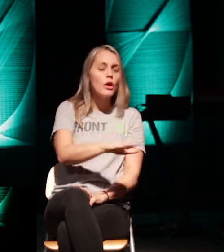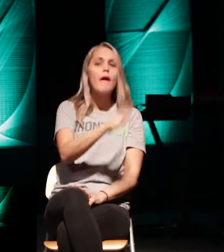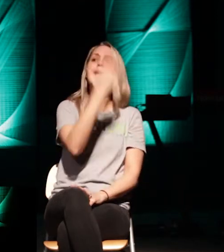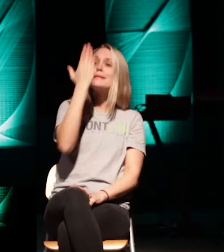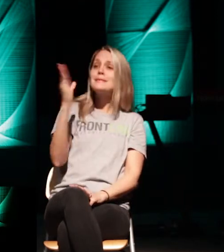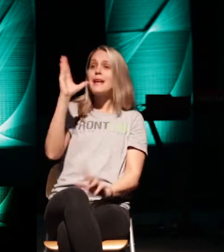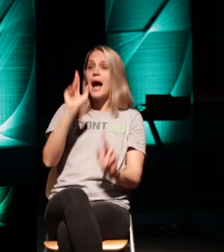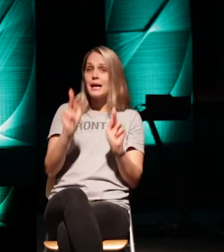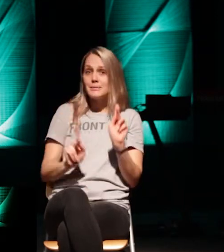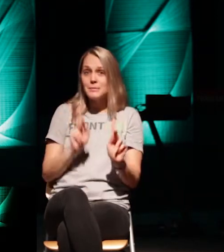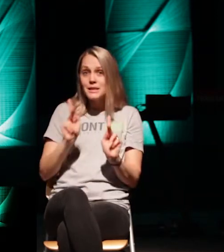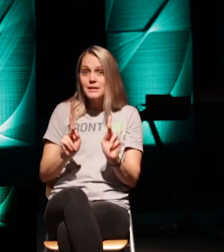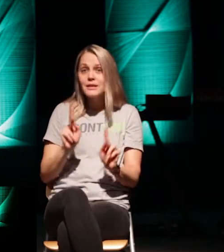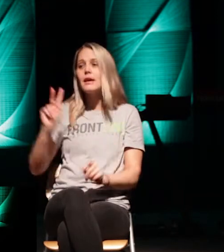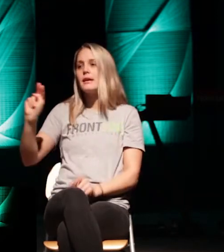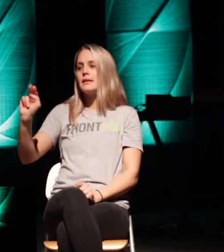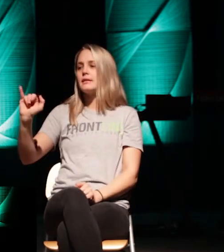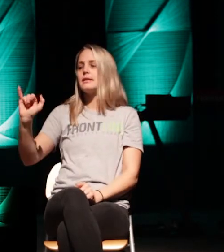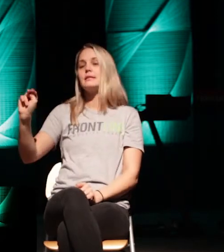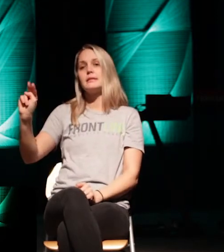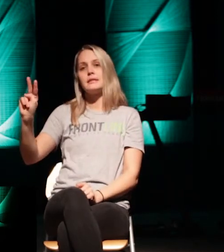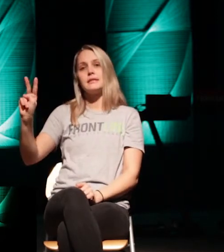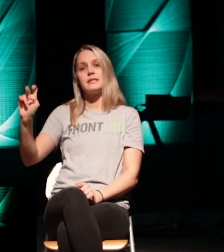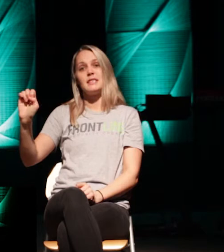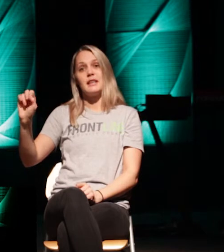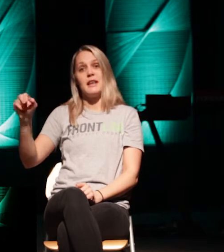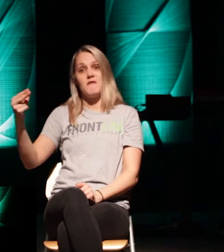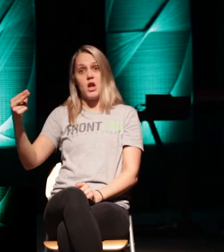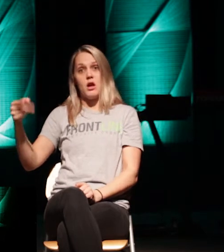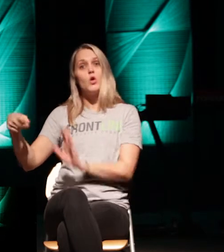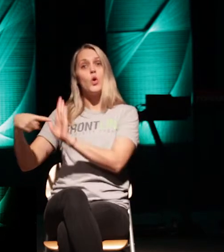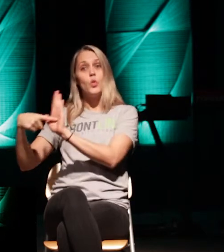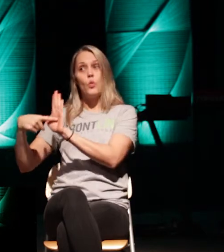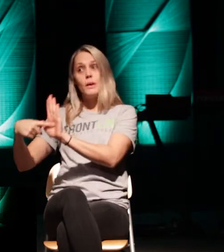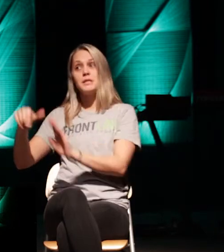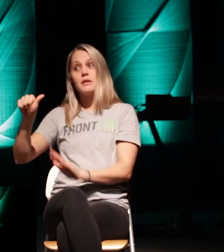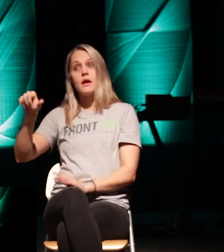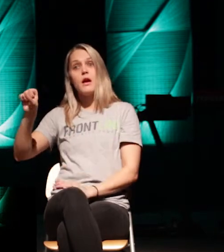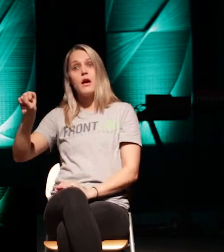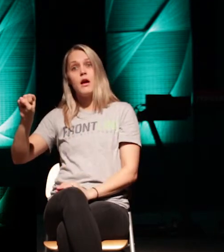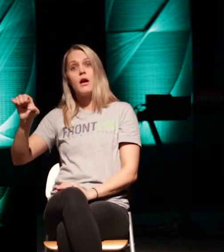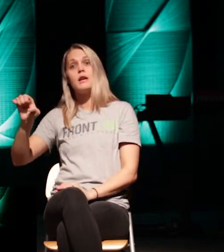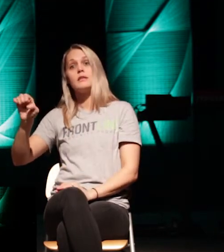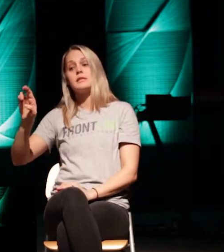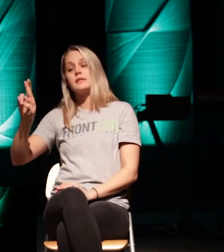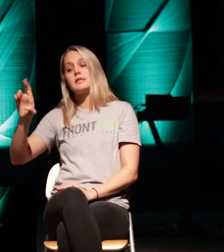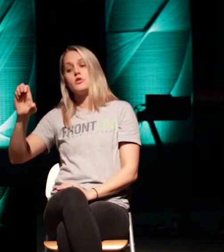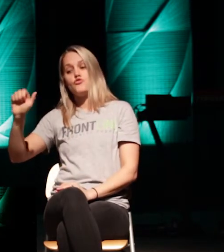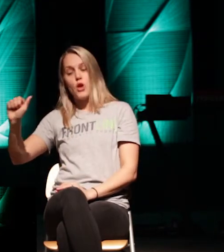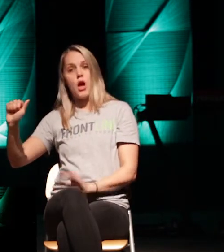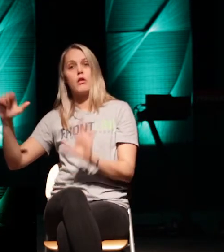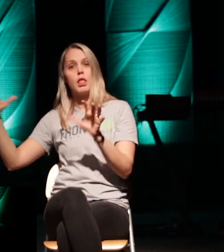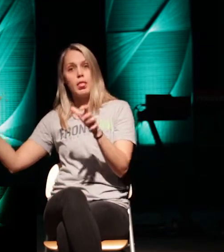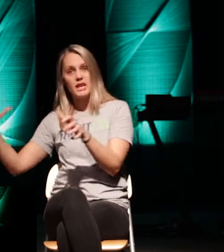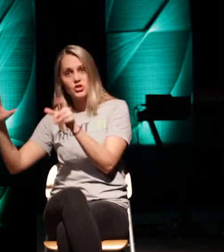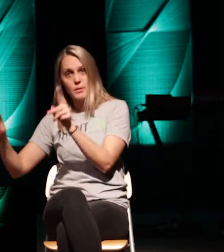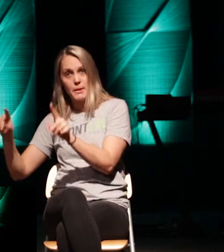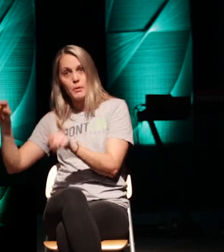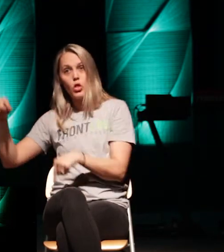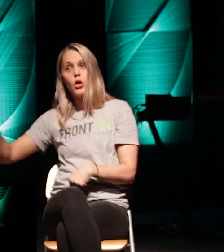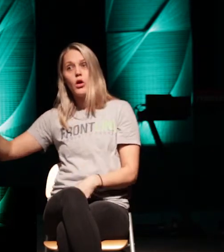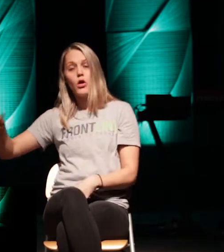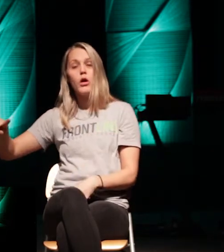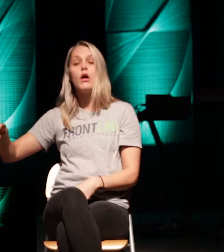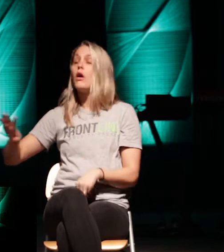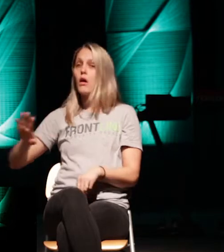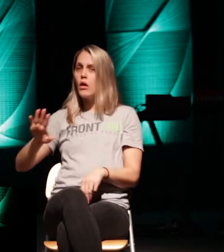Israel, and Nineveh represents Assyria. Nineveh is in Assyria. It's this collection of Assyrians who live in Nineveh. But we can't